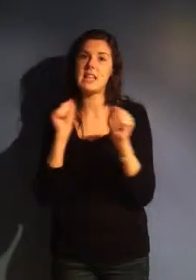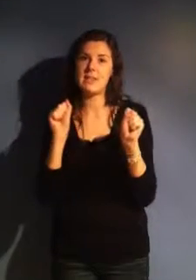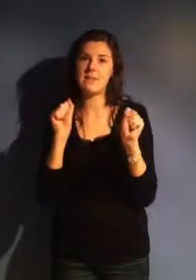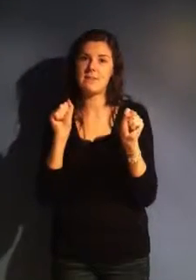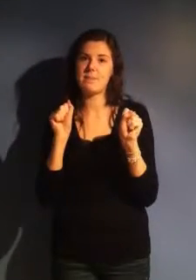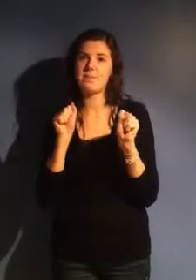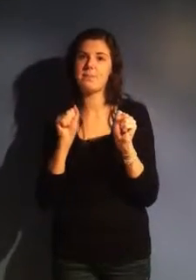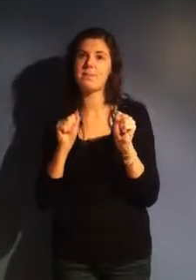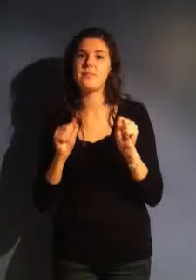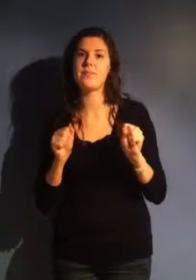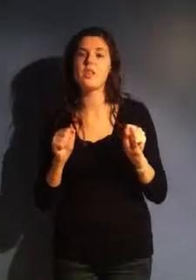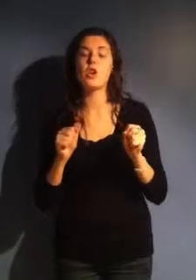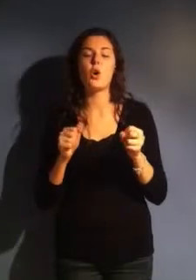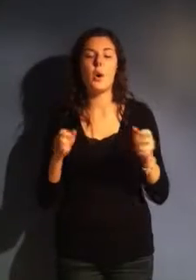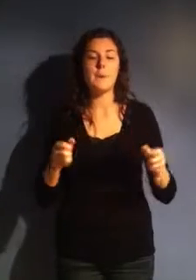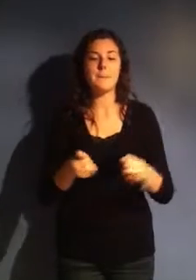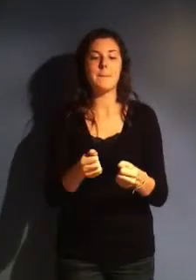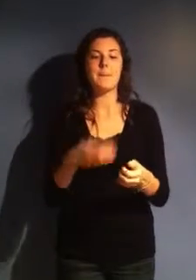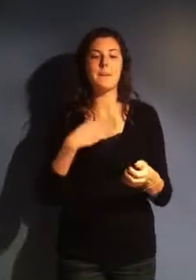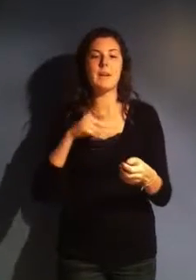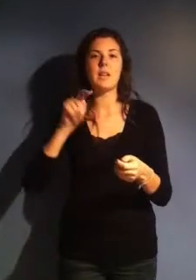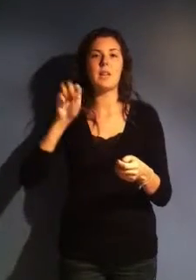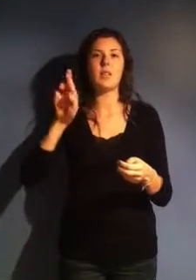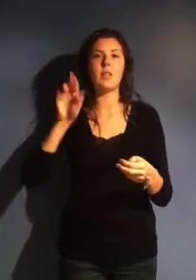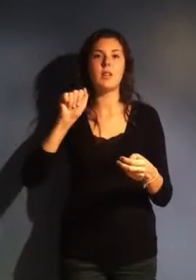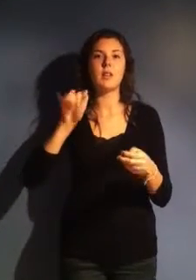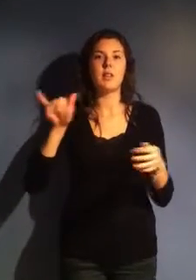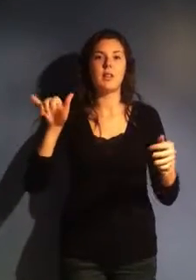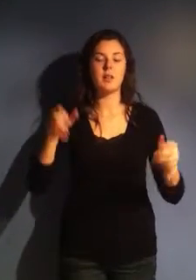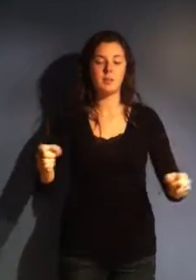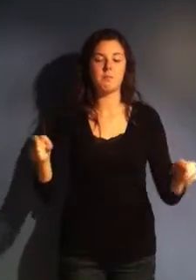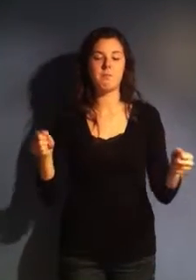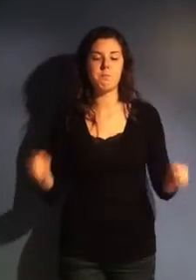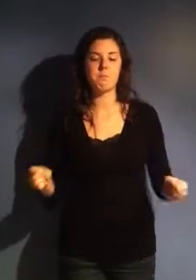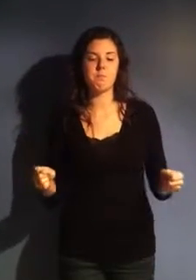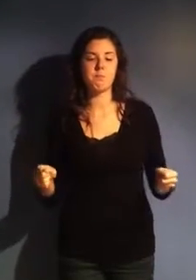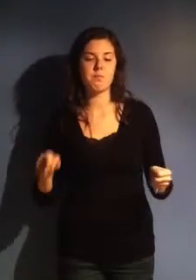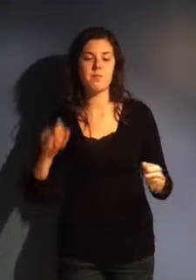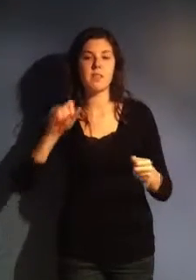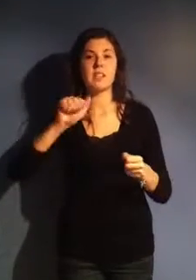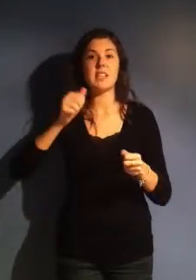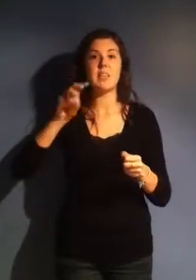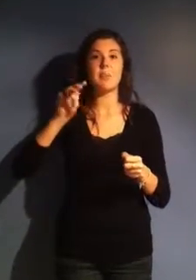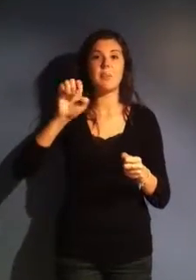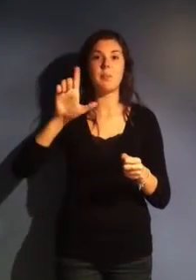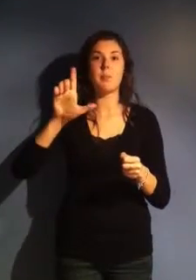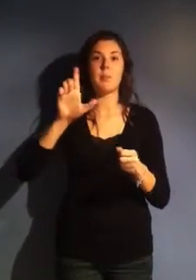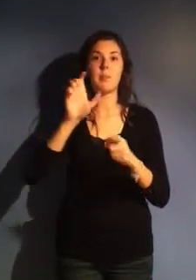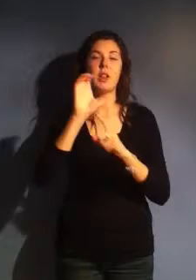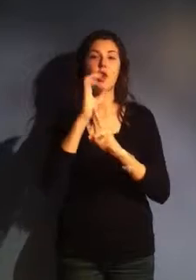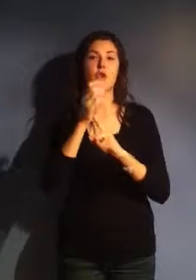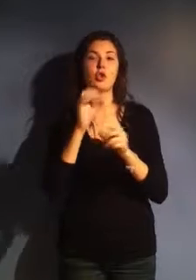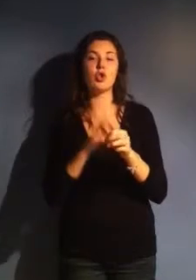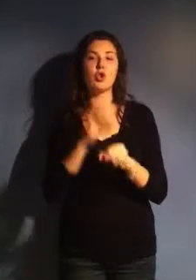ml culture tube, and then I take my pipette min, a box of pipette tips, and also